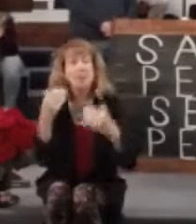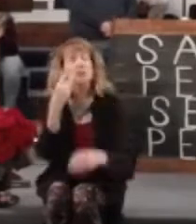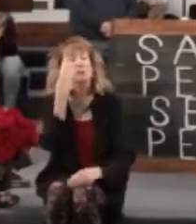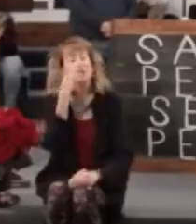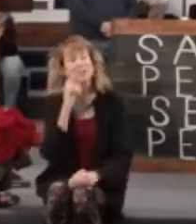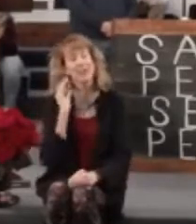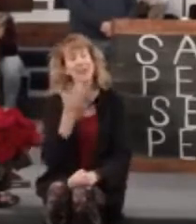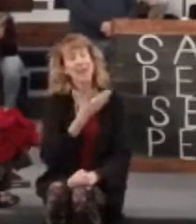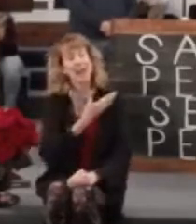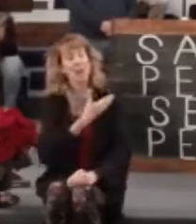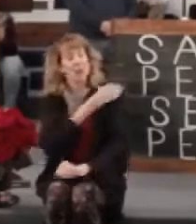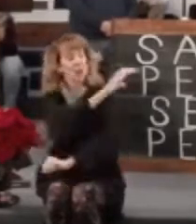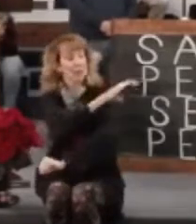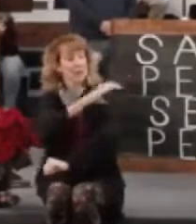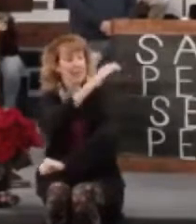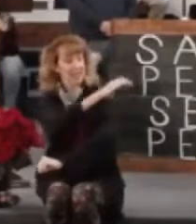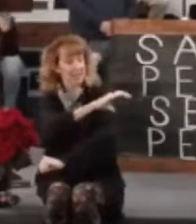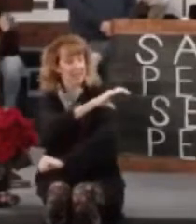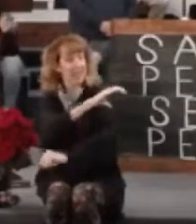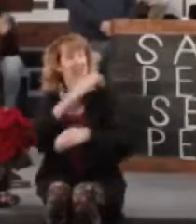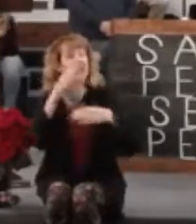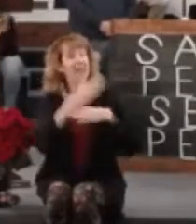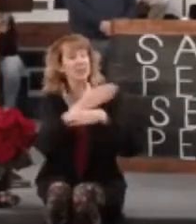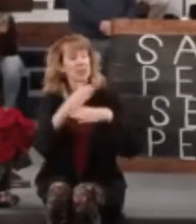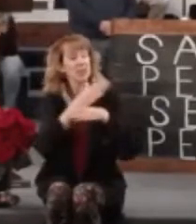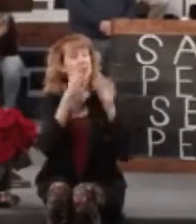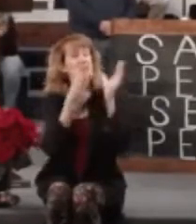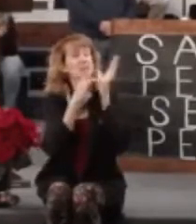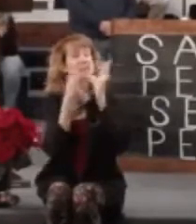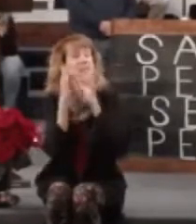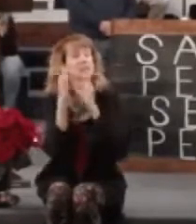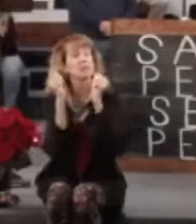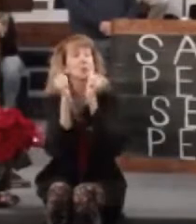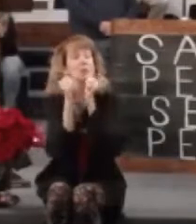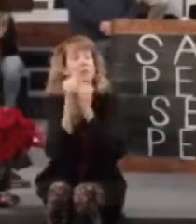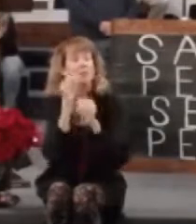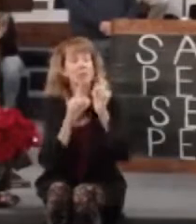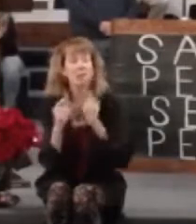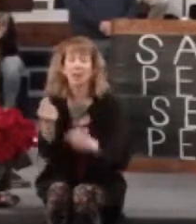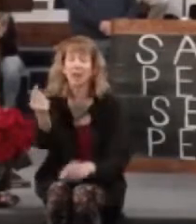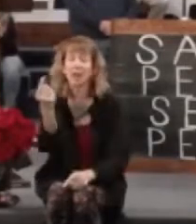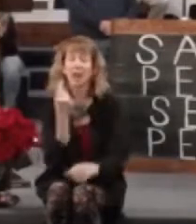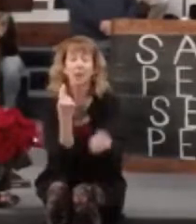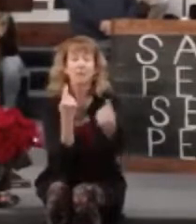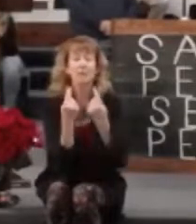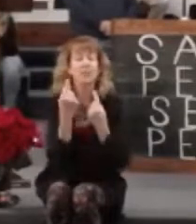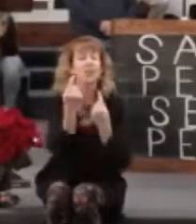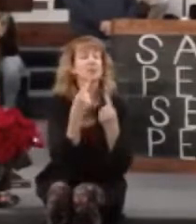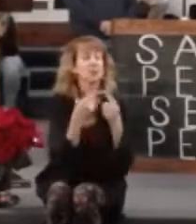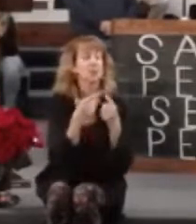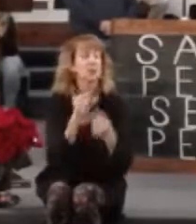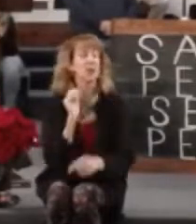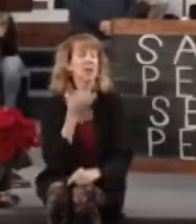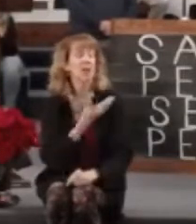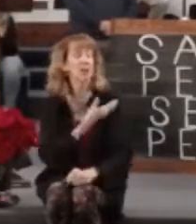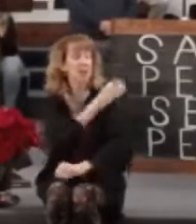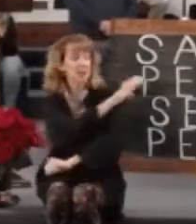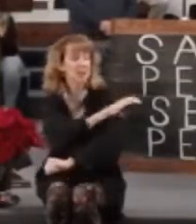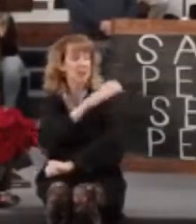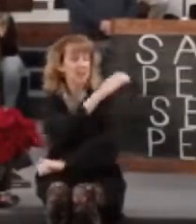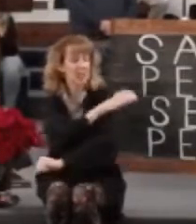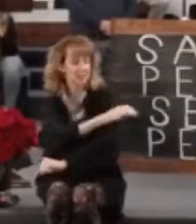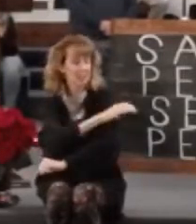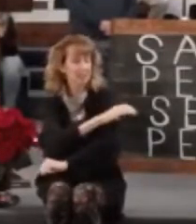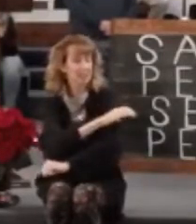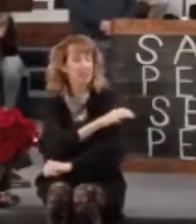and there we can share Christ with so many people at one time. It makes mobile clinic a great avenue for sharing the gospel.